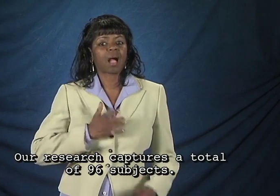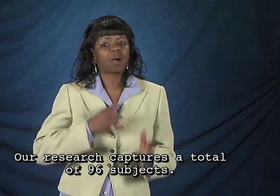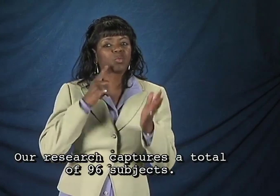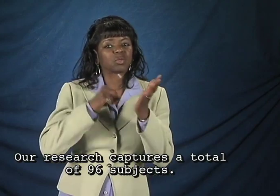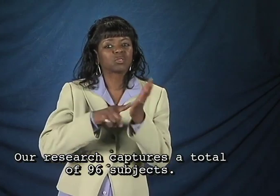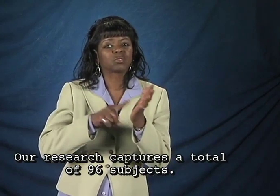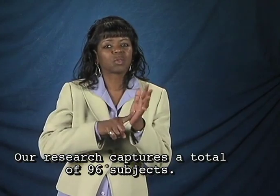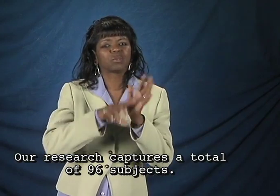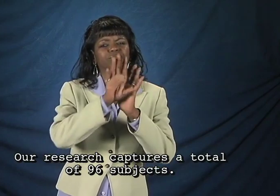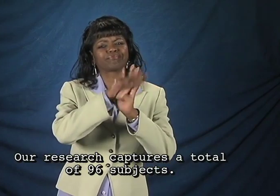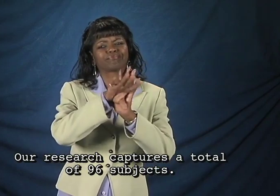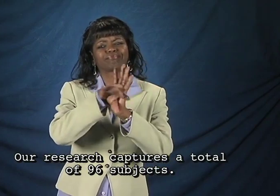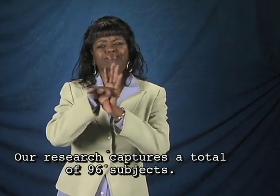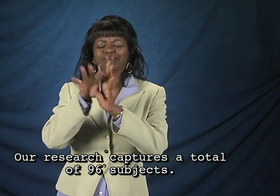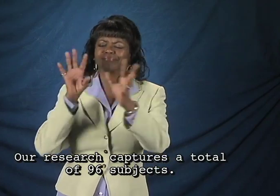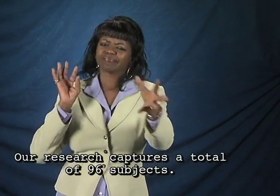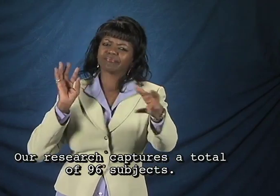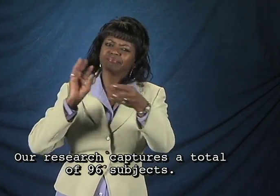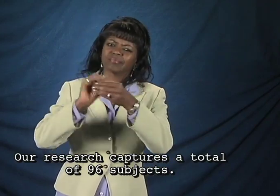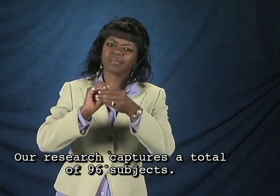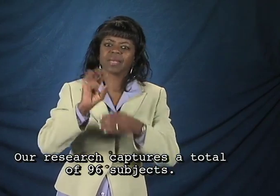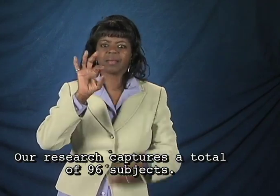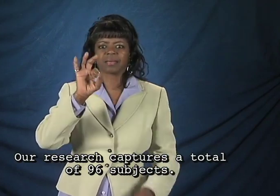Our research captures a total of 96 subjects.